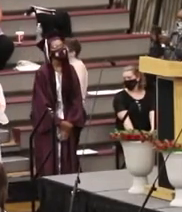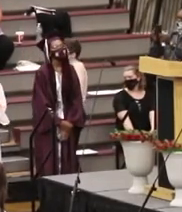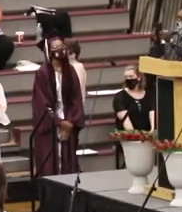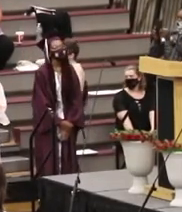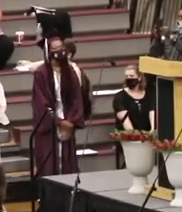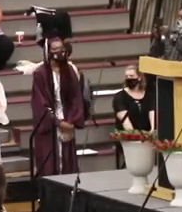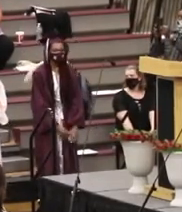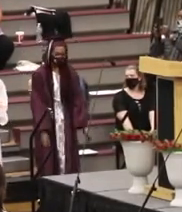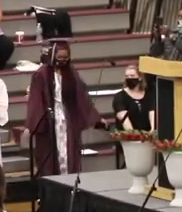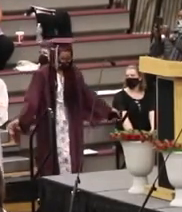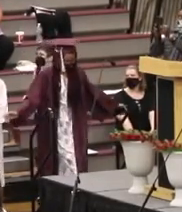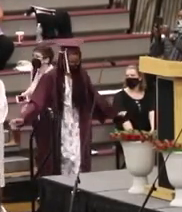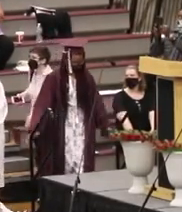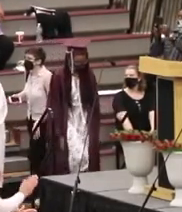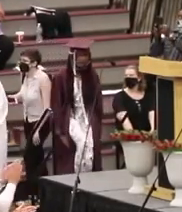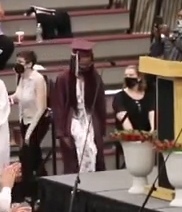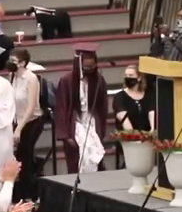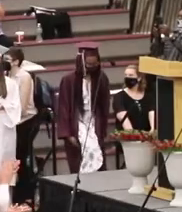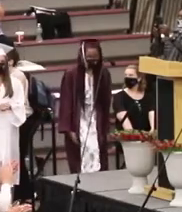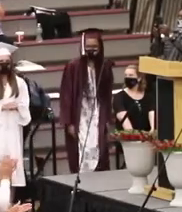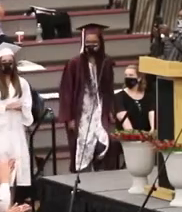Genesis Mercedes Grant.